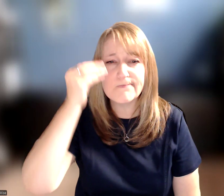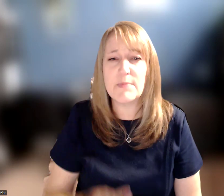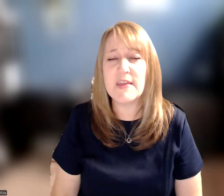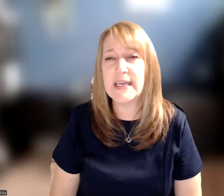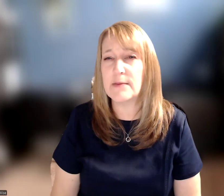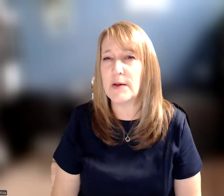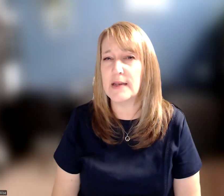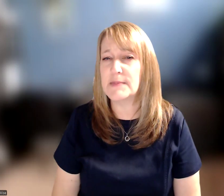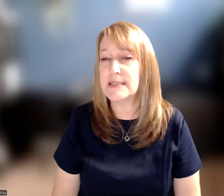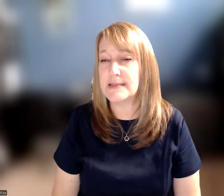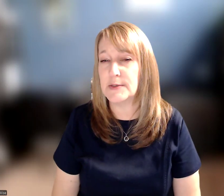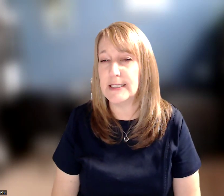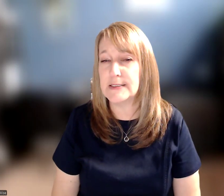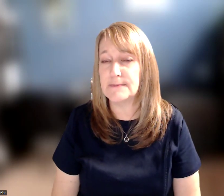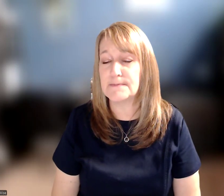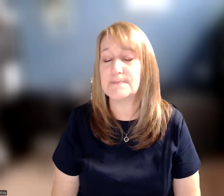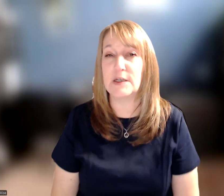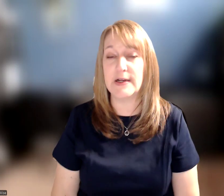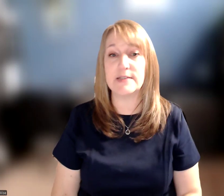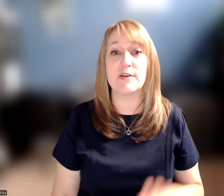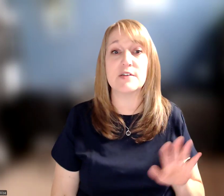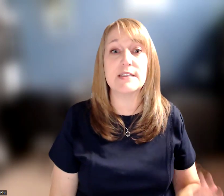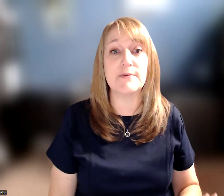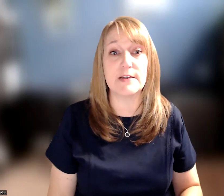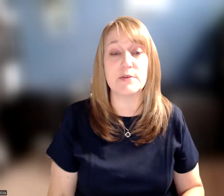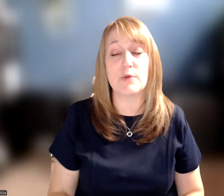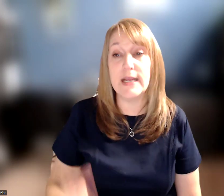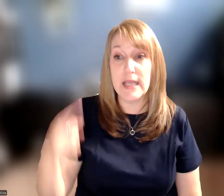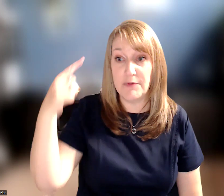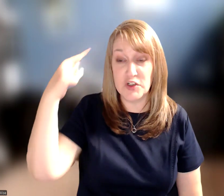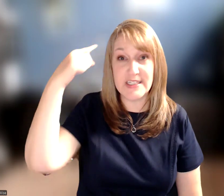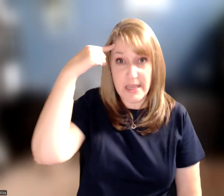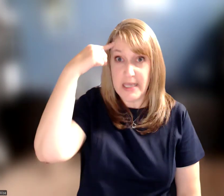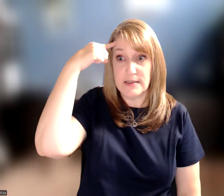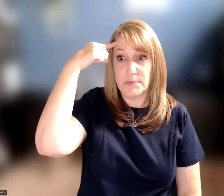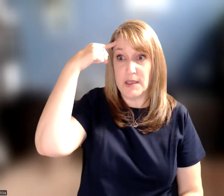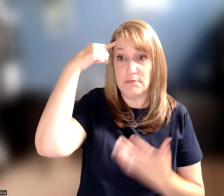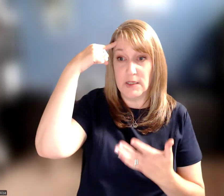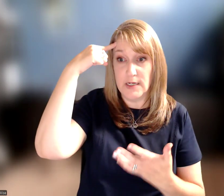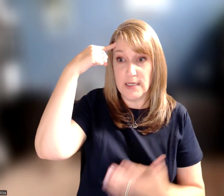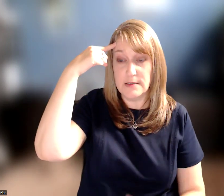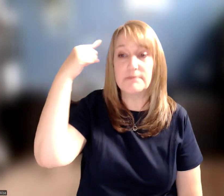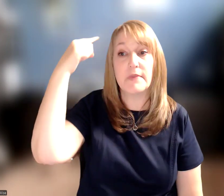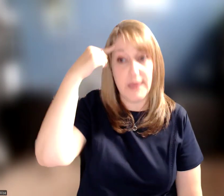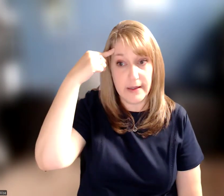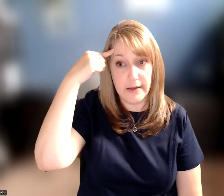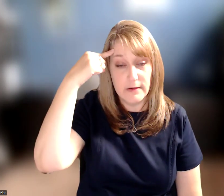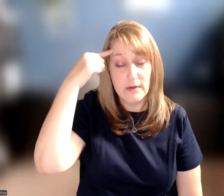I'm thinking about that. I'm considering it. All right, so there's the difference, right? If you're just thinking something, there it is, think. But